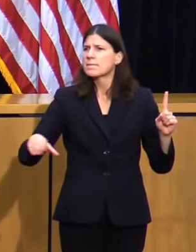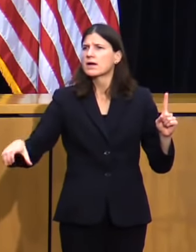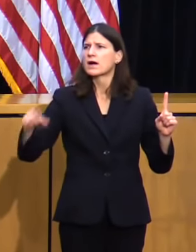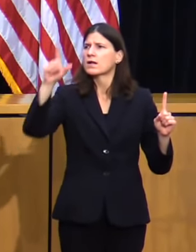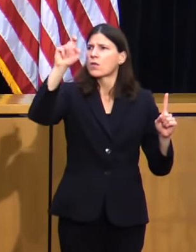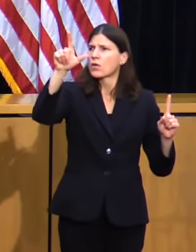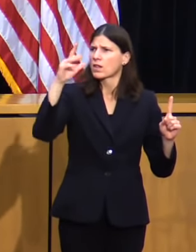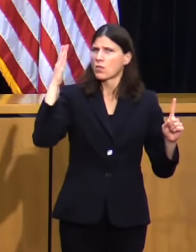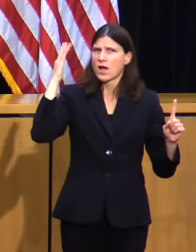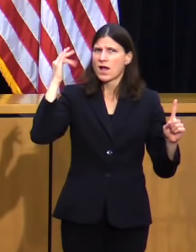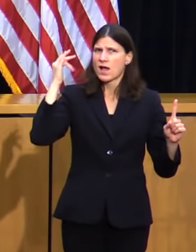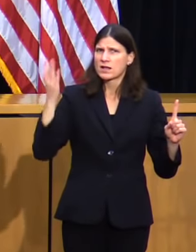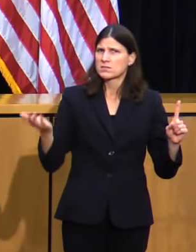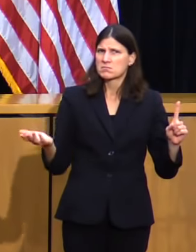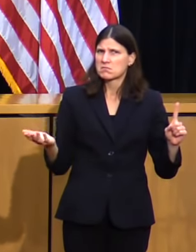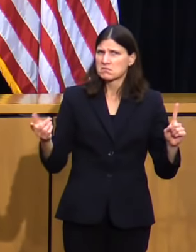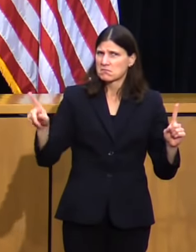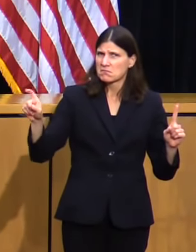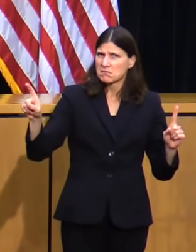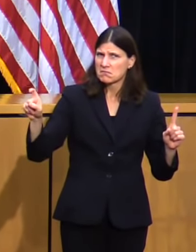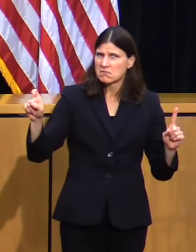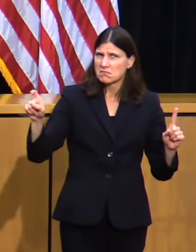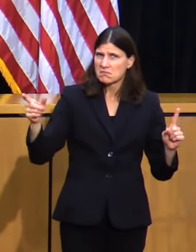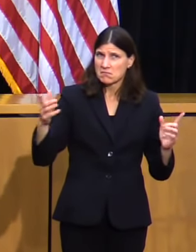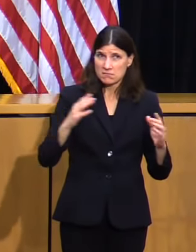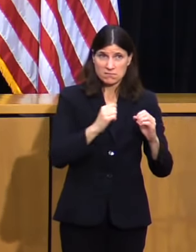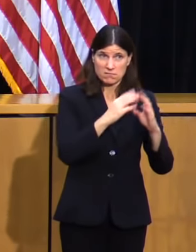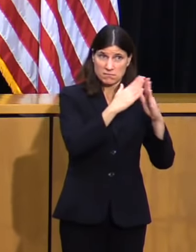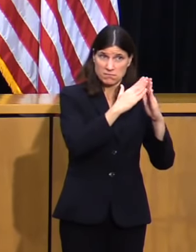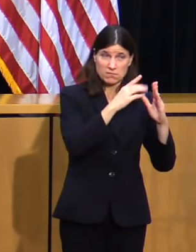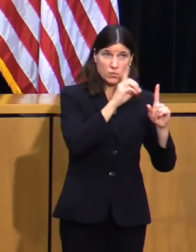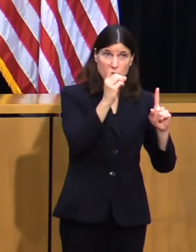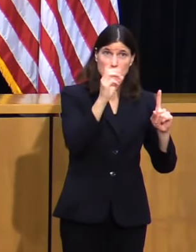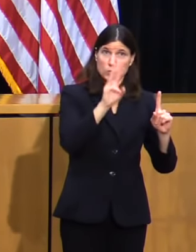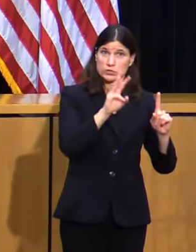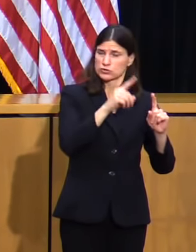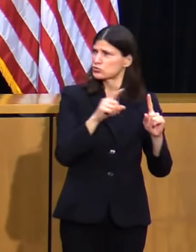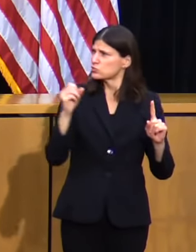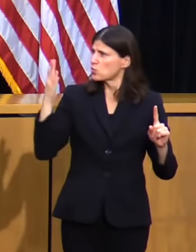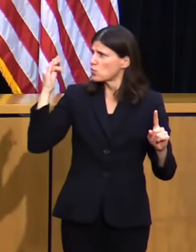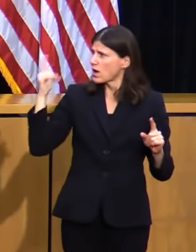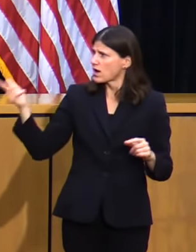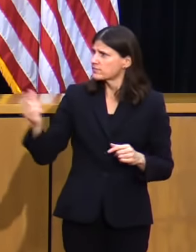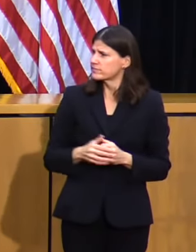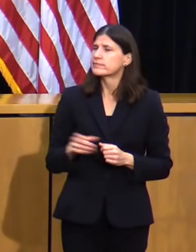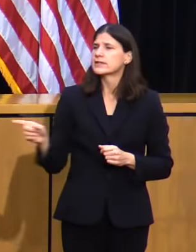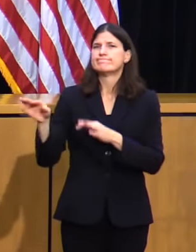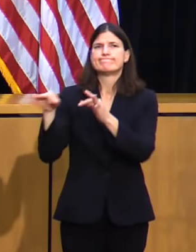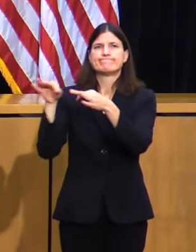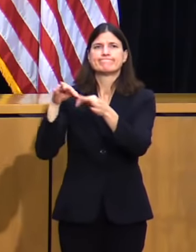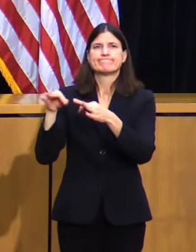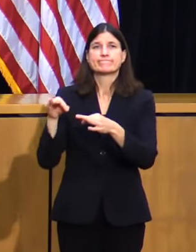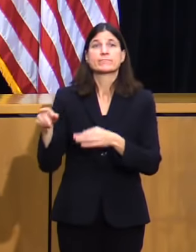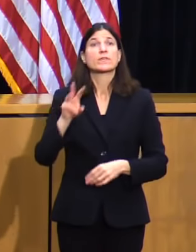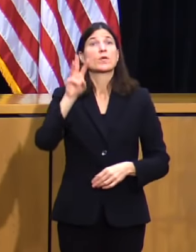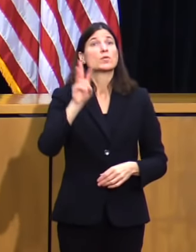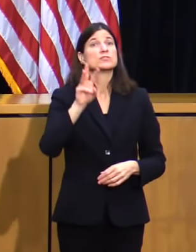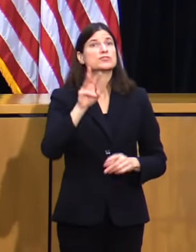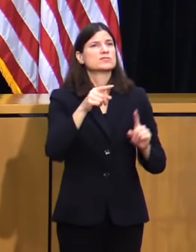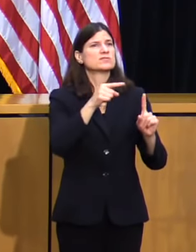could foresee pretty quickly have to open, or is just Worcester the issue right now? Worcester has what I would describe as the biggest issue at the moment.